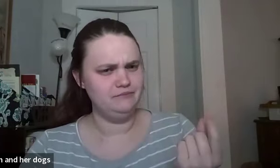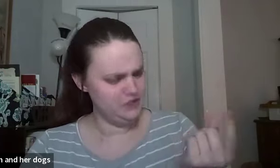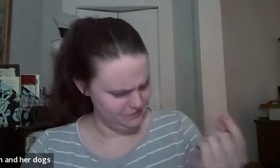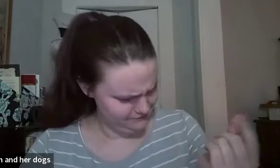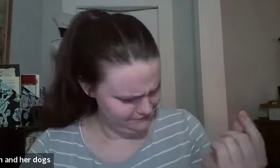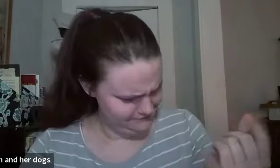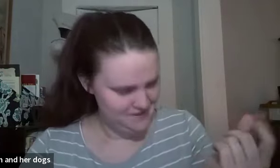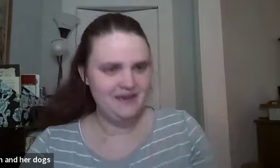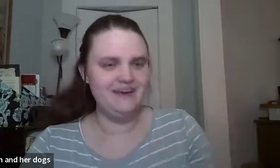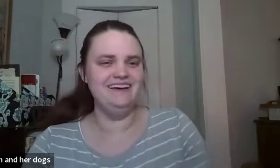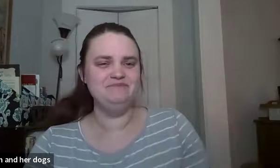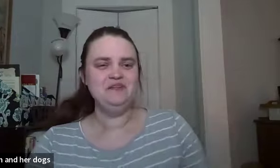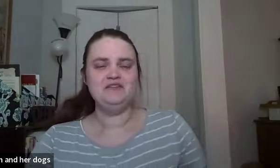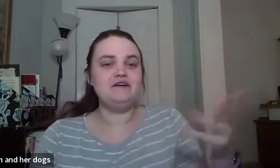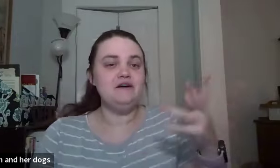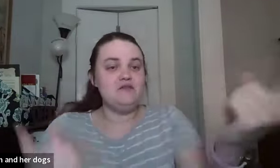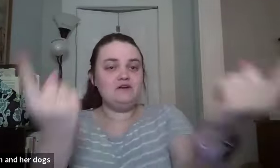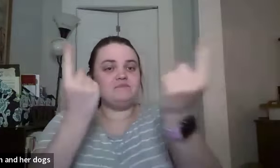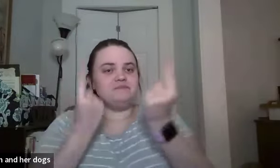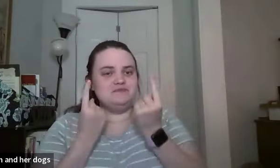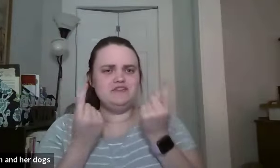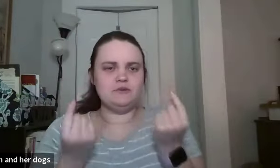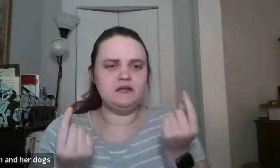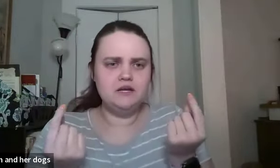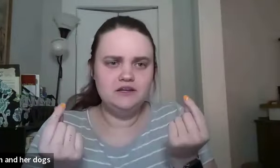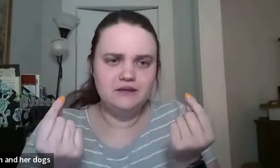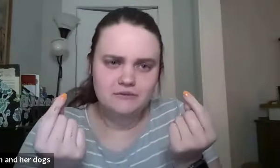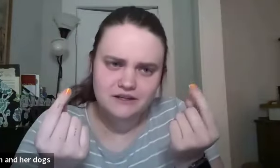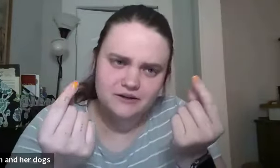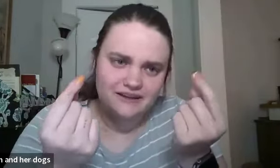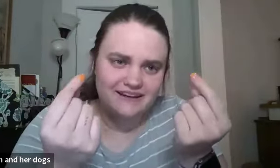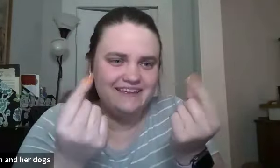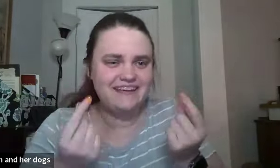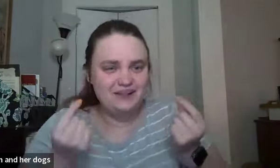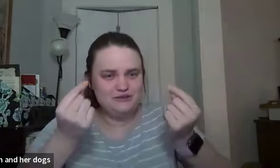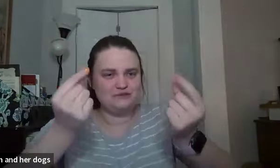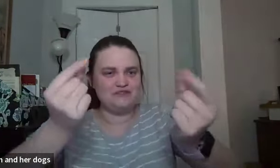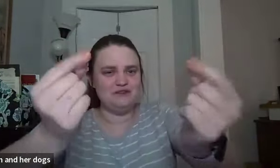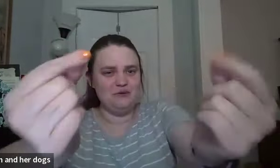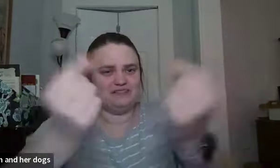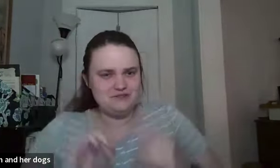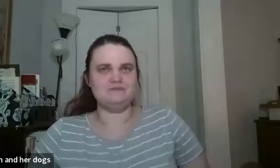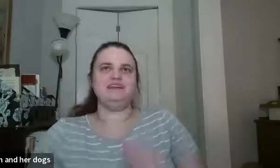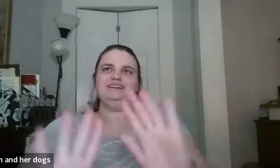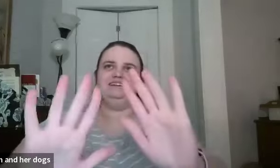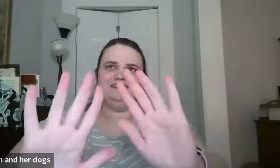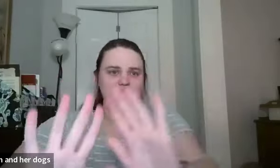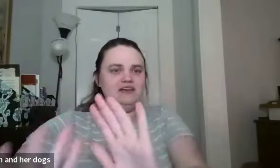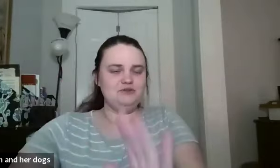What are you doing? they'll come up to me and they'll be like, what are you doing? What are you doing? And get closer with their little what do's. I'm like, okay, you guys